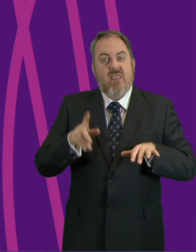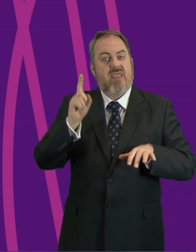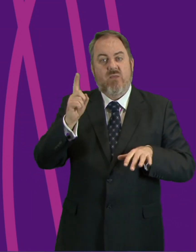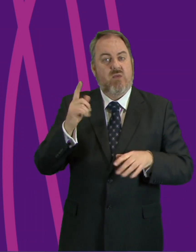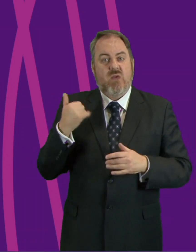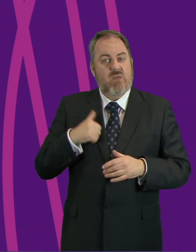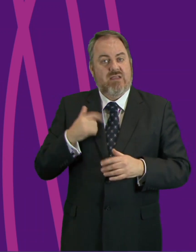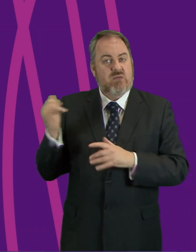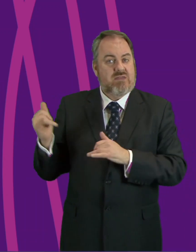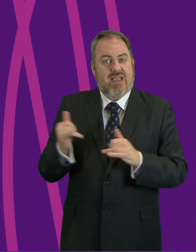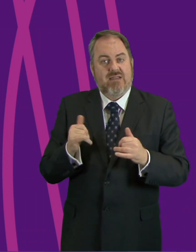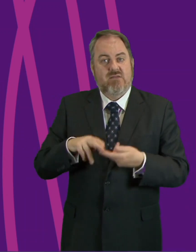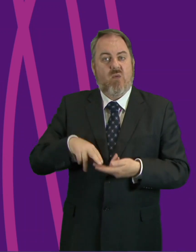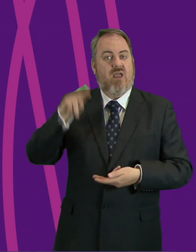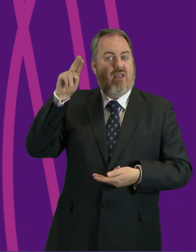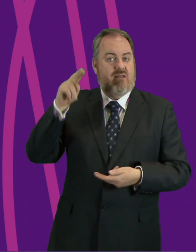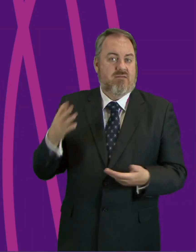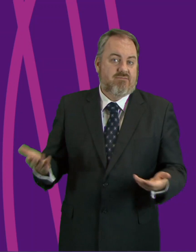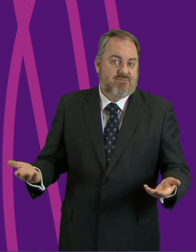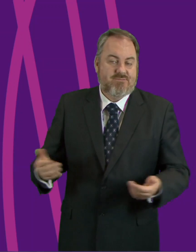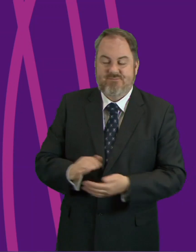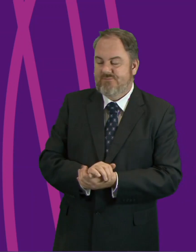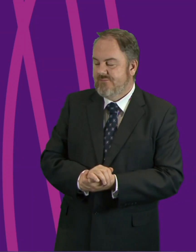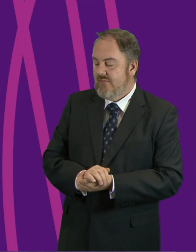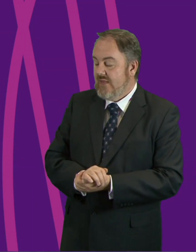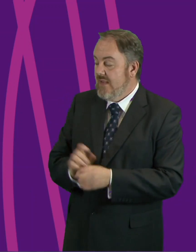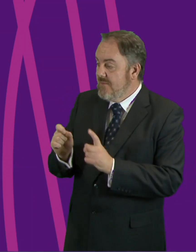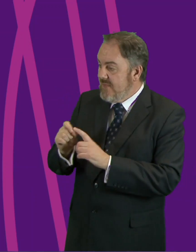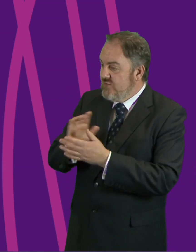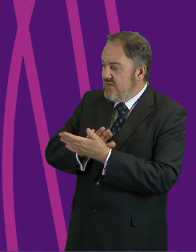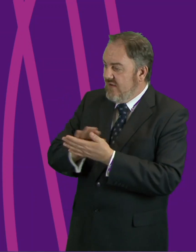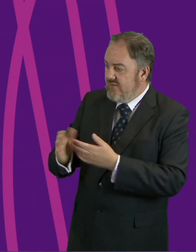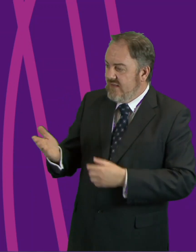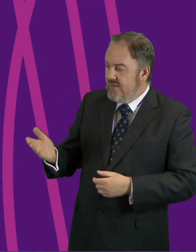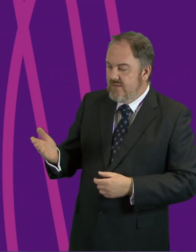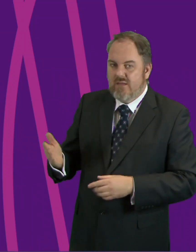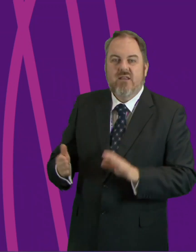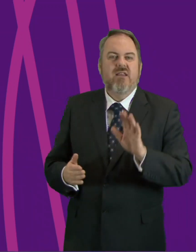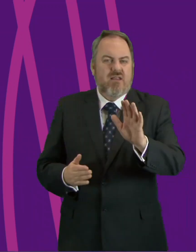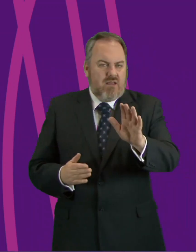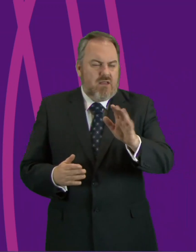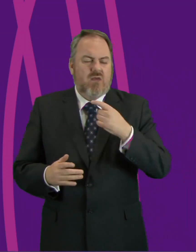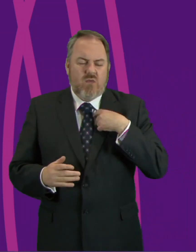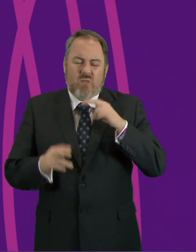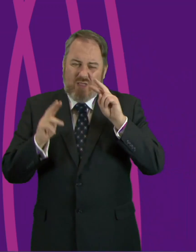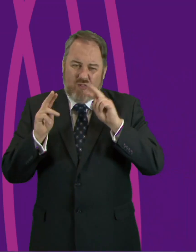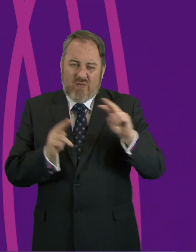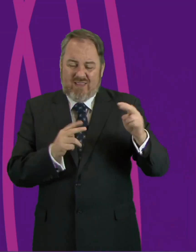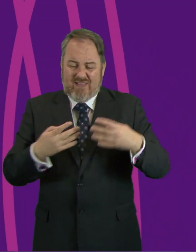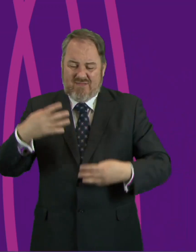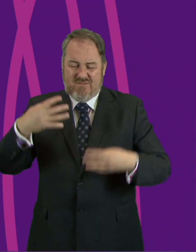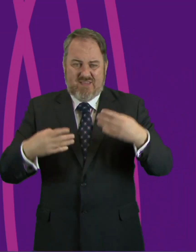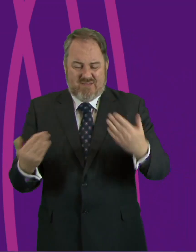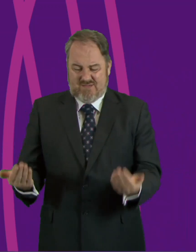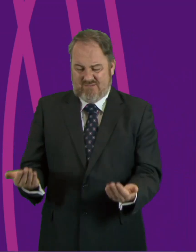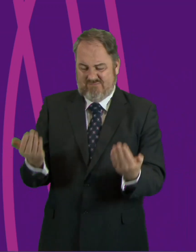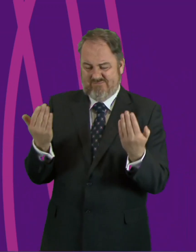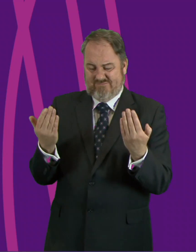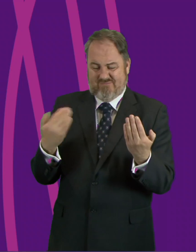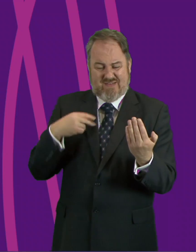levels. Patrick Harvey. We'll of course continue to look at the figures, but the tables published yesterday did seem to